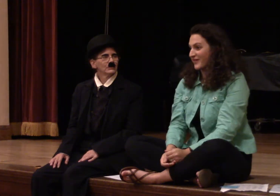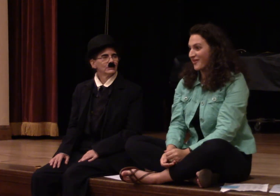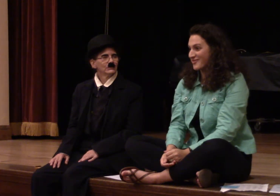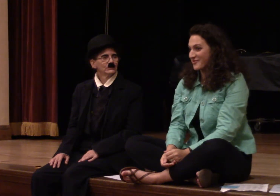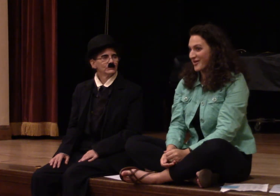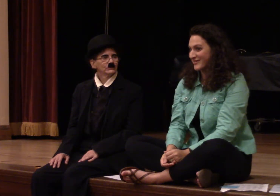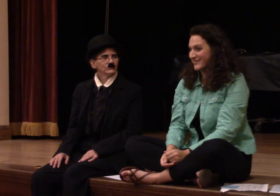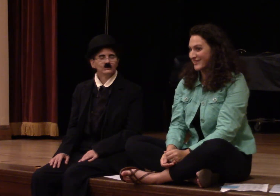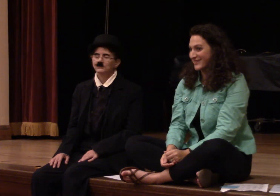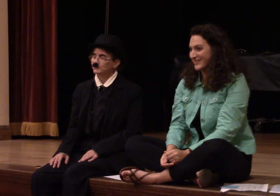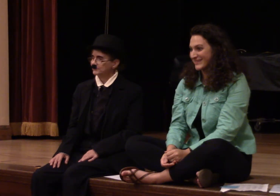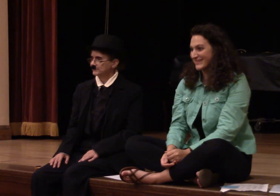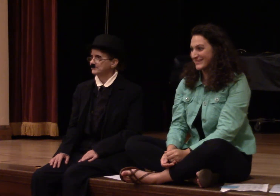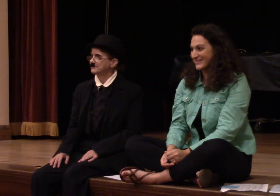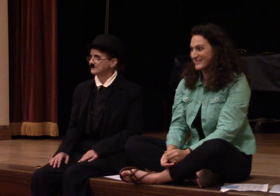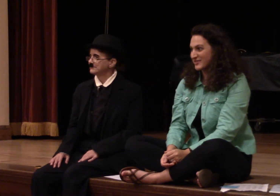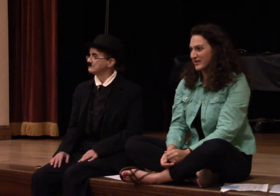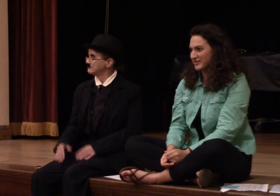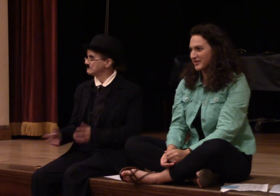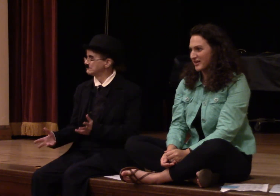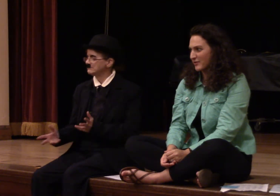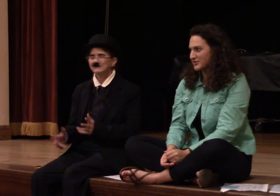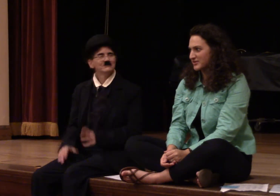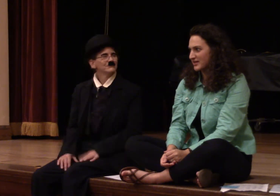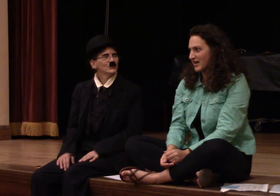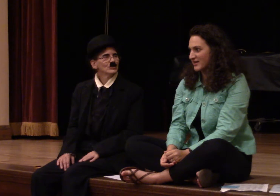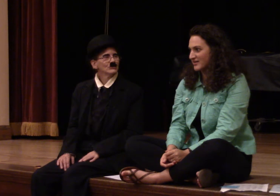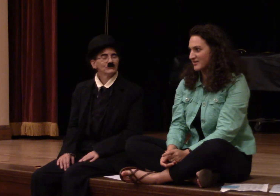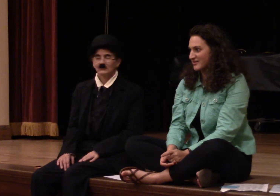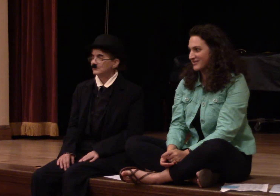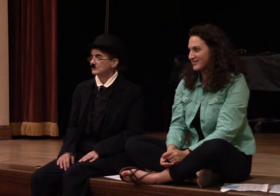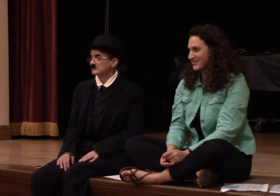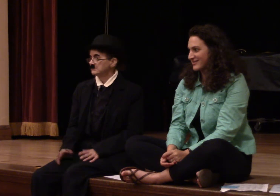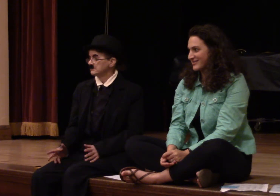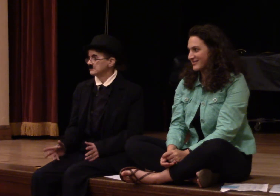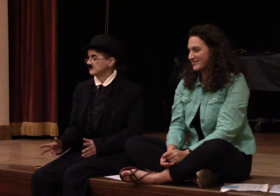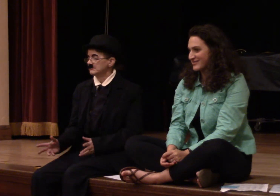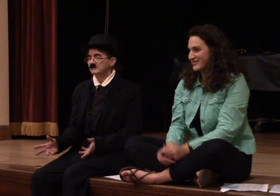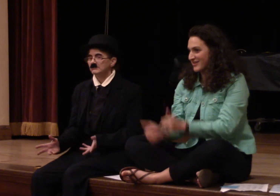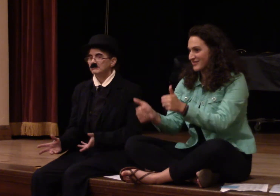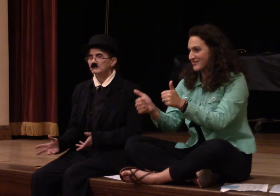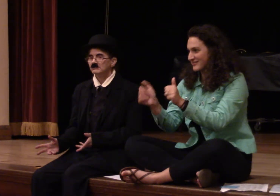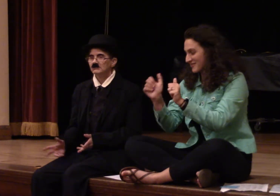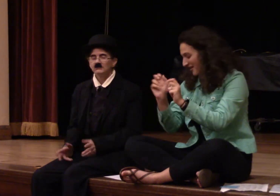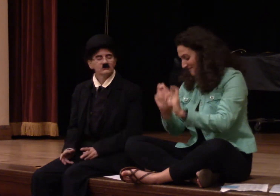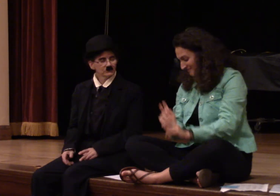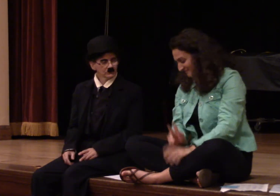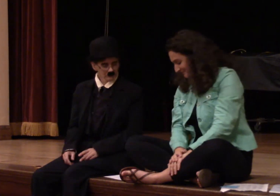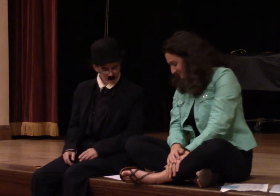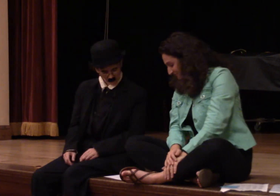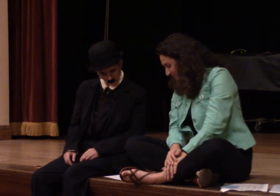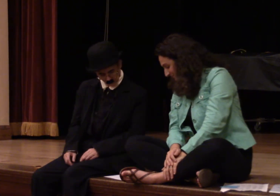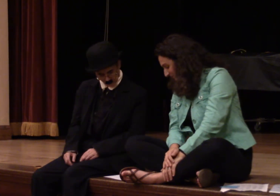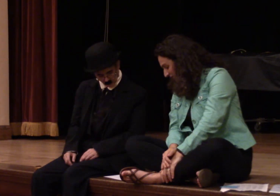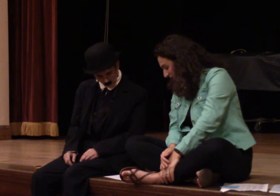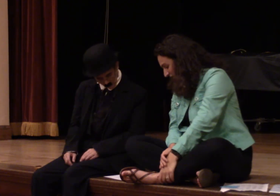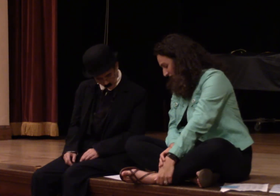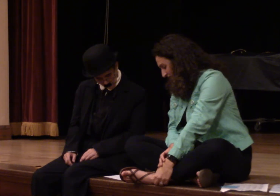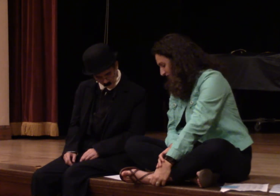All of that. You guys good? Any questions on that? None? Okay. All right. So